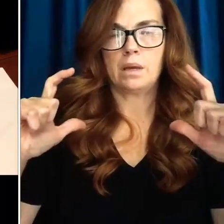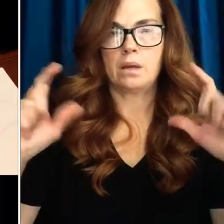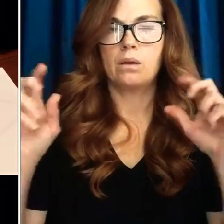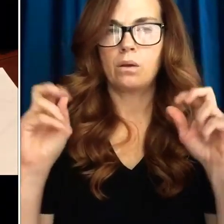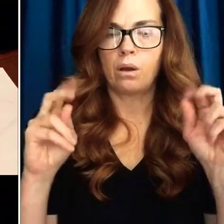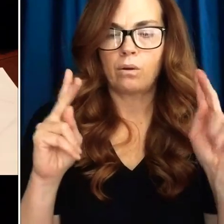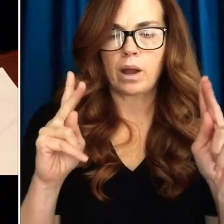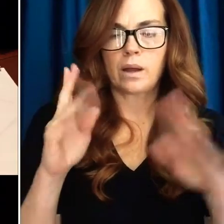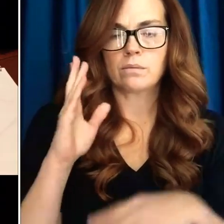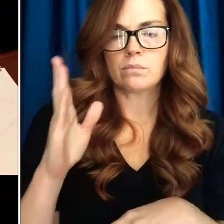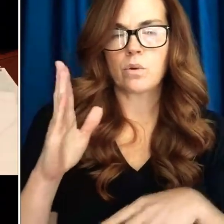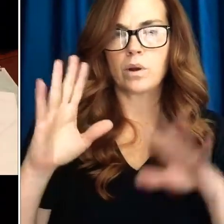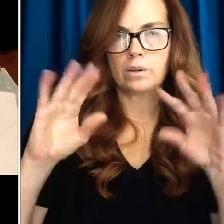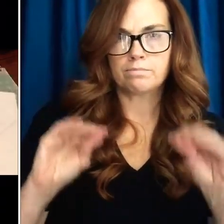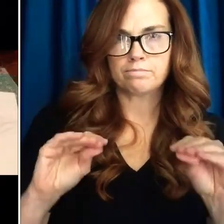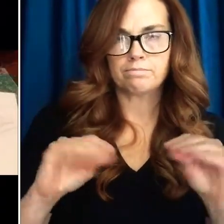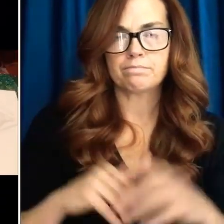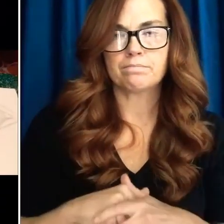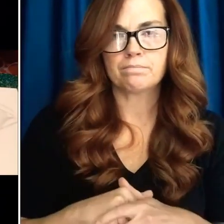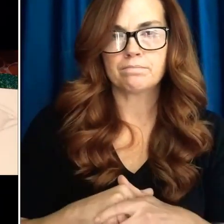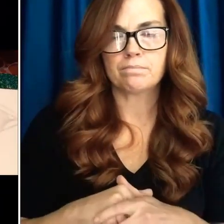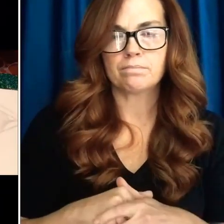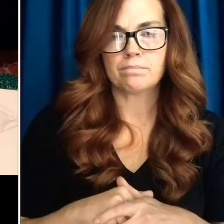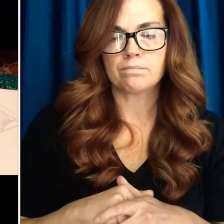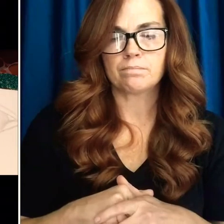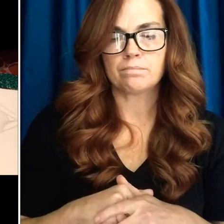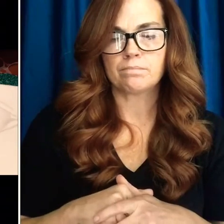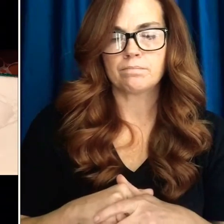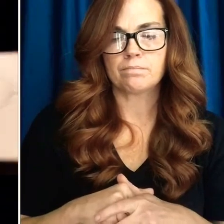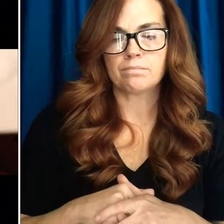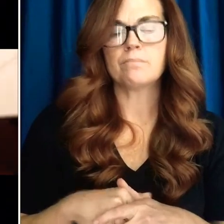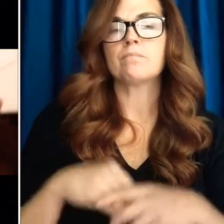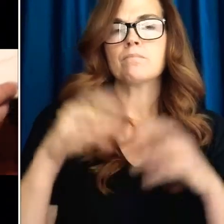Okay, so I'm going to turn off the camera for a few minutes and work. So I